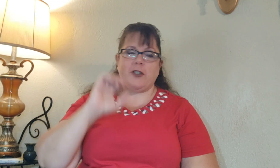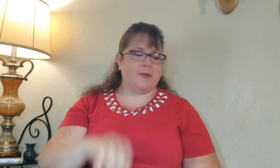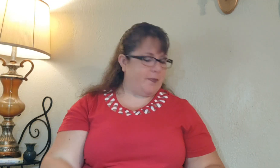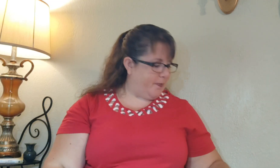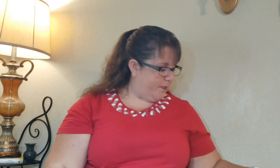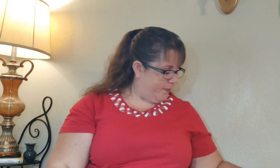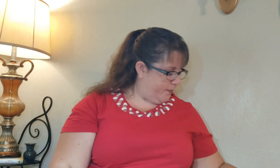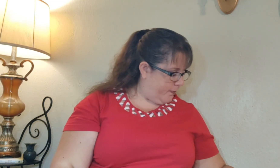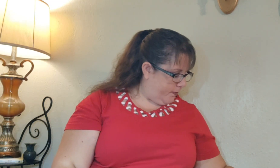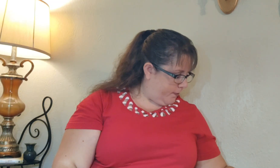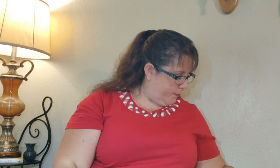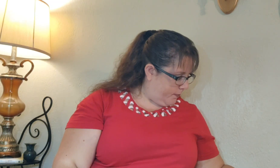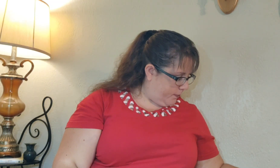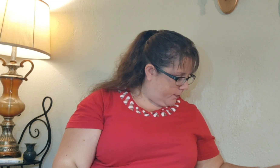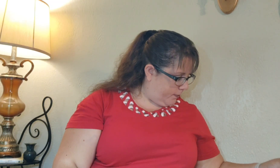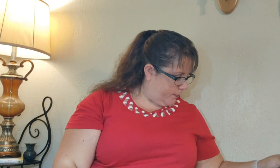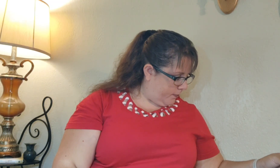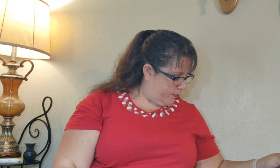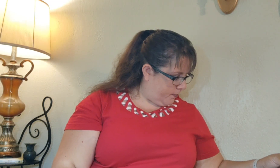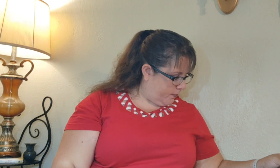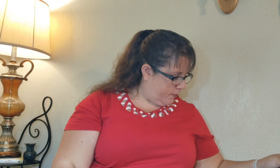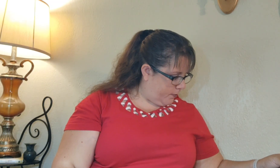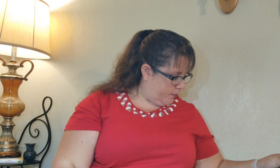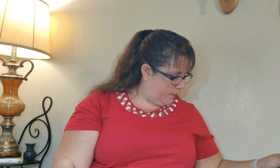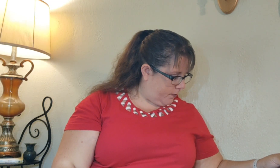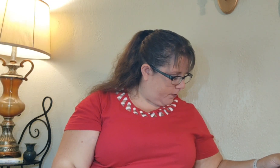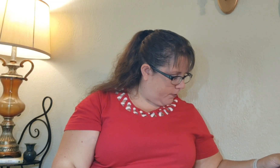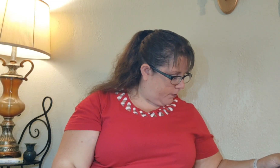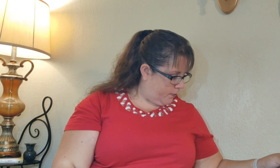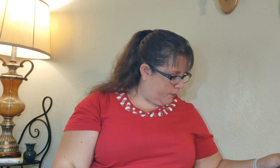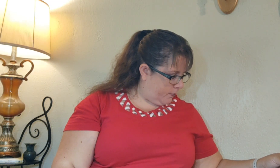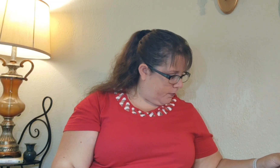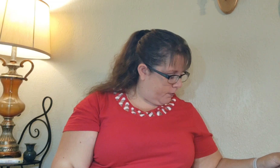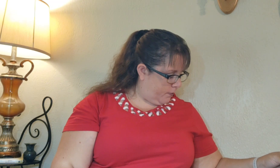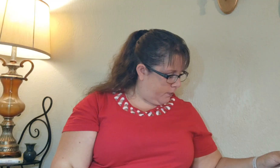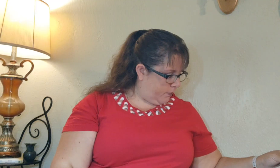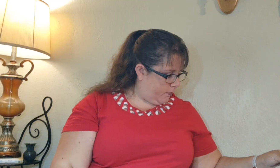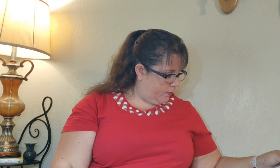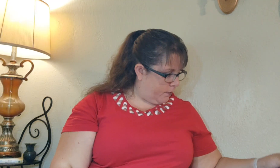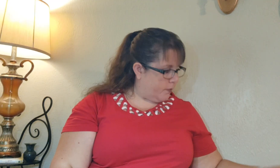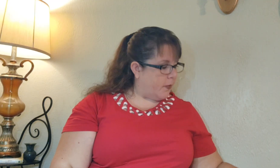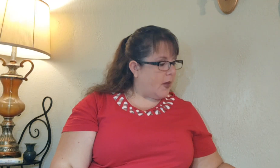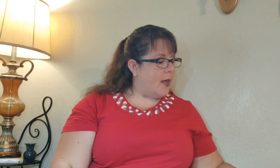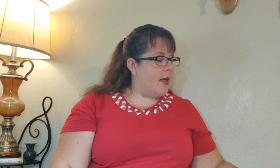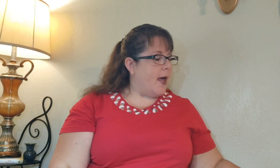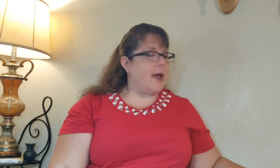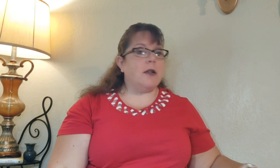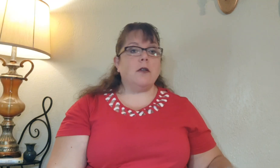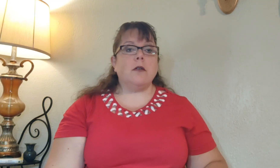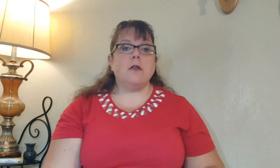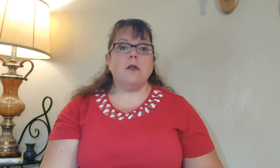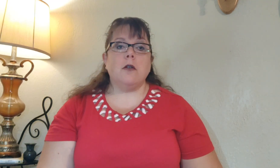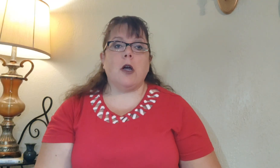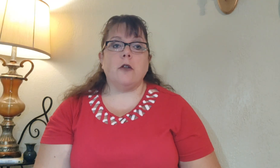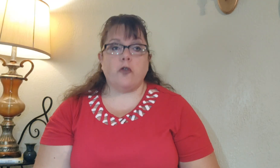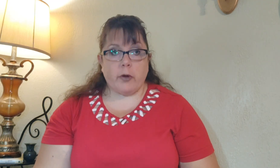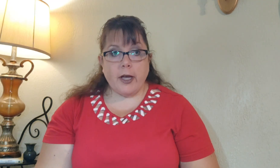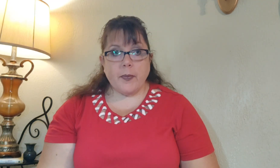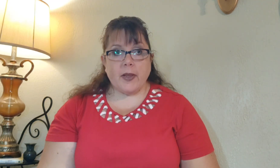motion. And a drip,